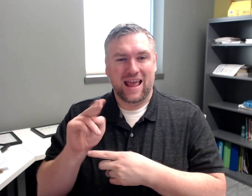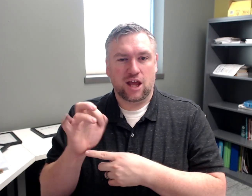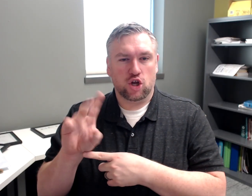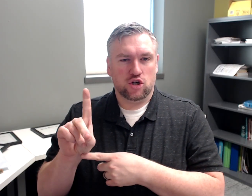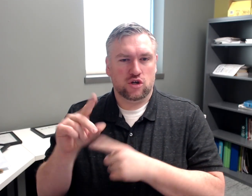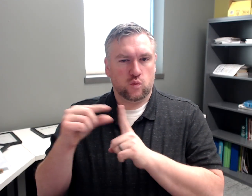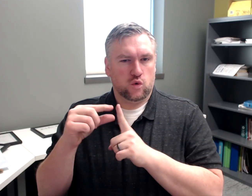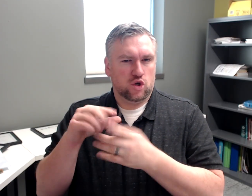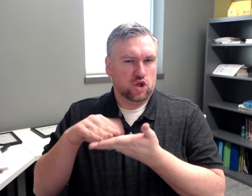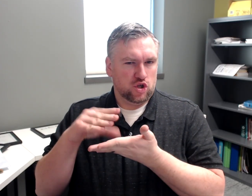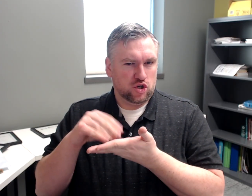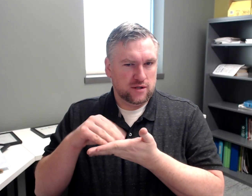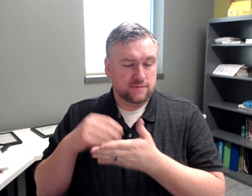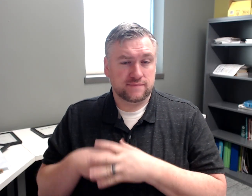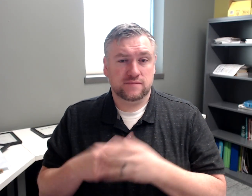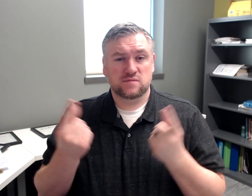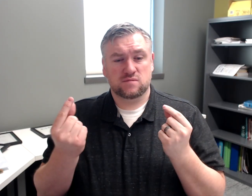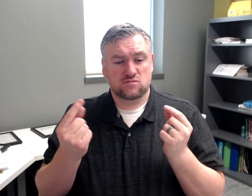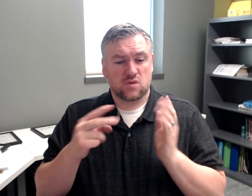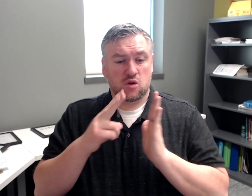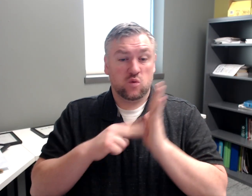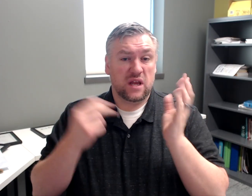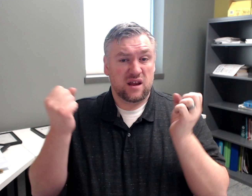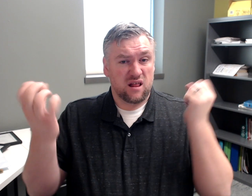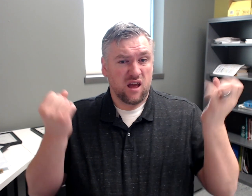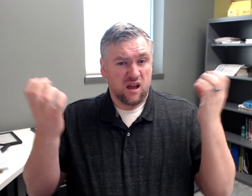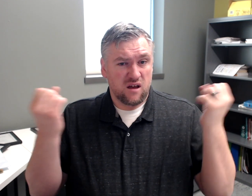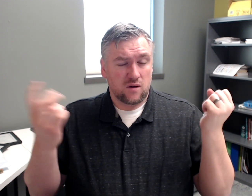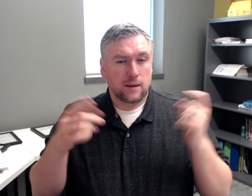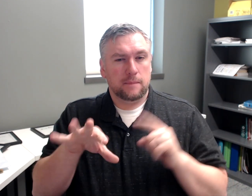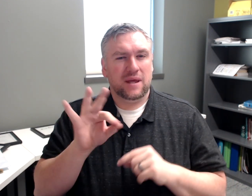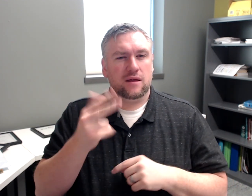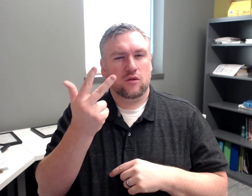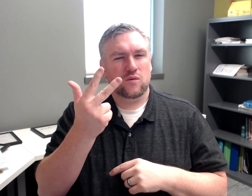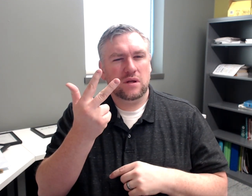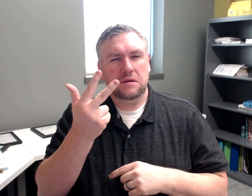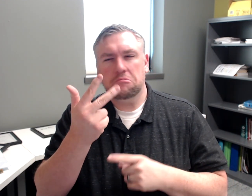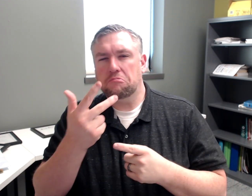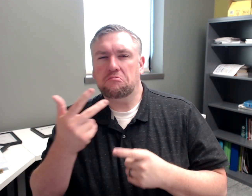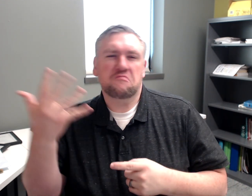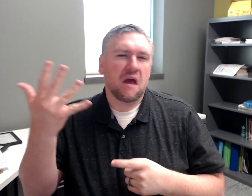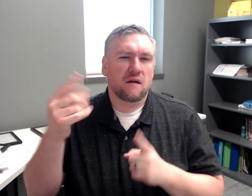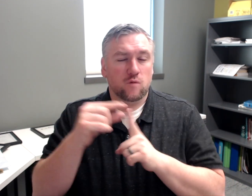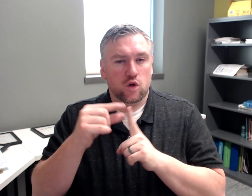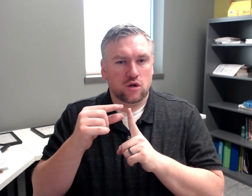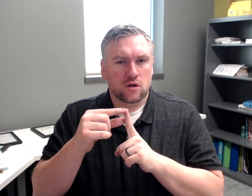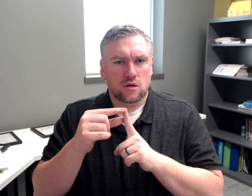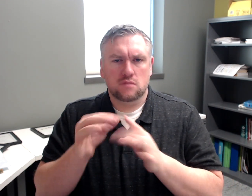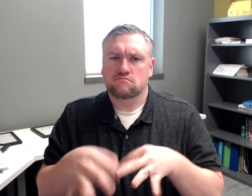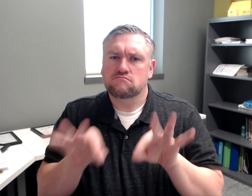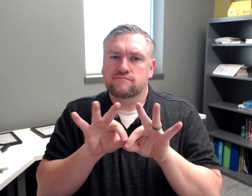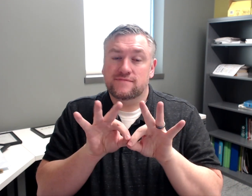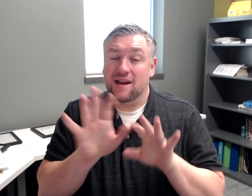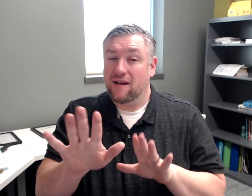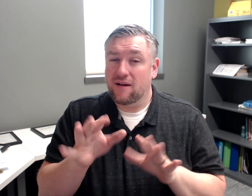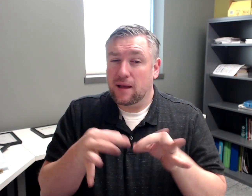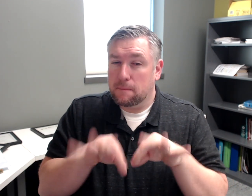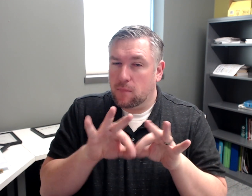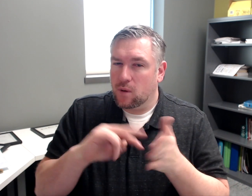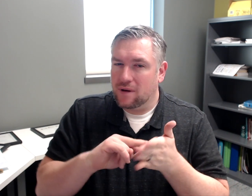Second, anchored word learning. So while you're doing a read aloud, pick 3 to 5 words that are